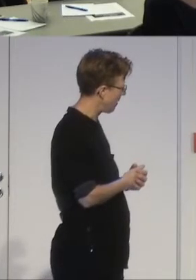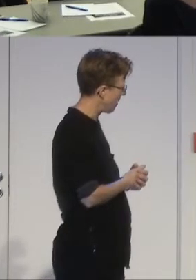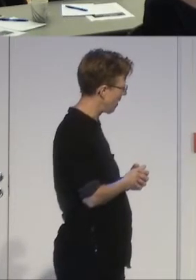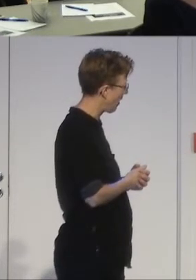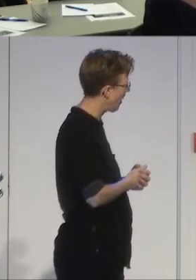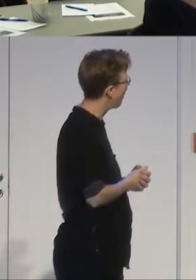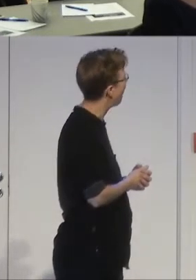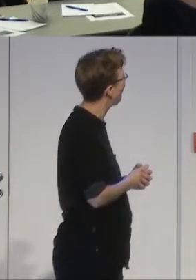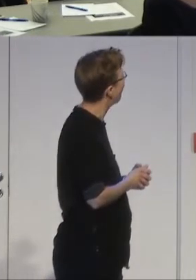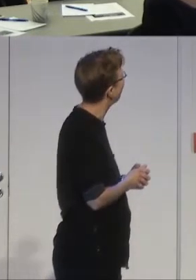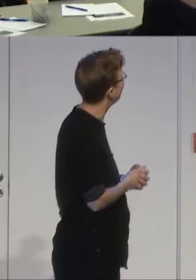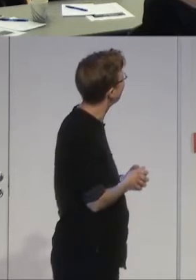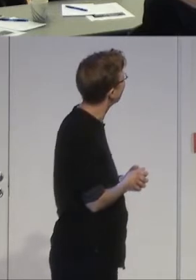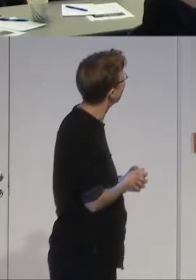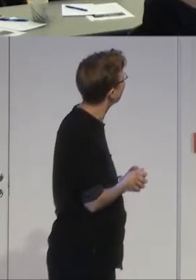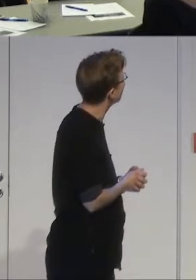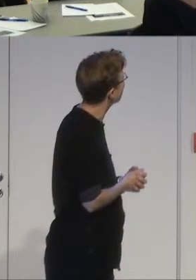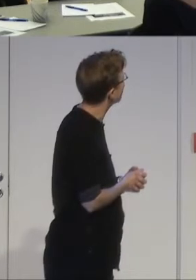Yeah.